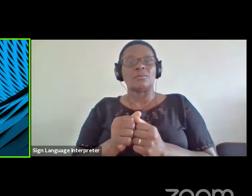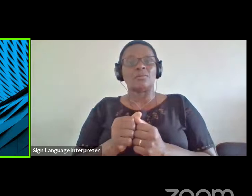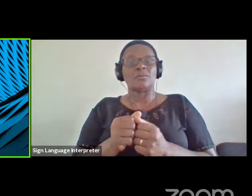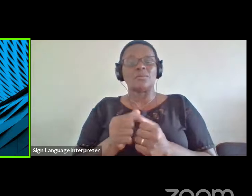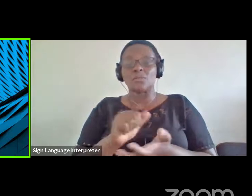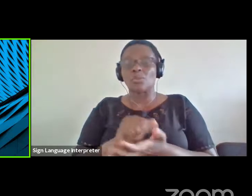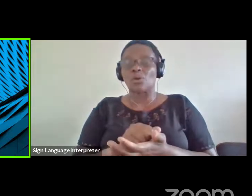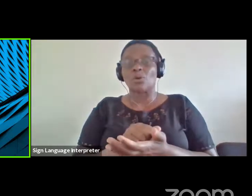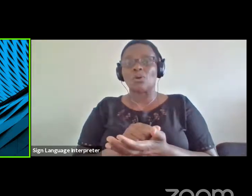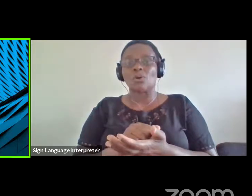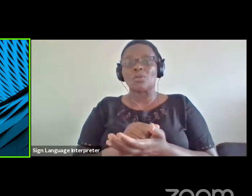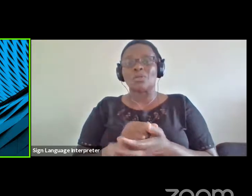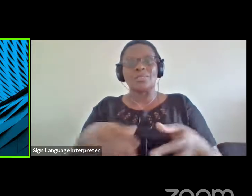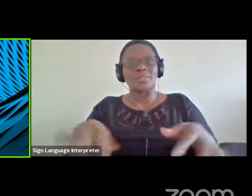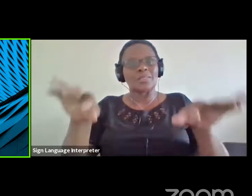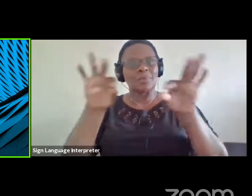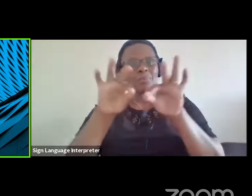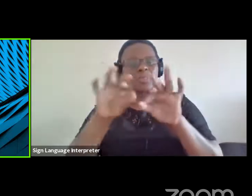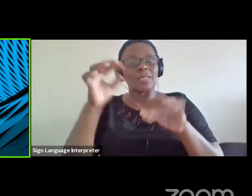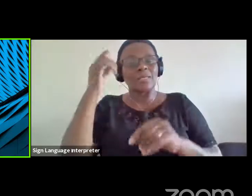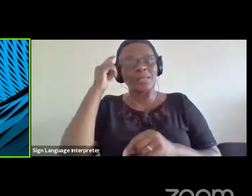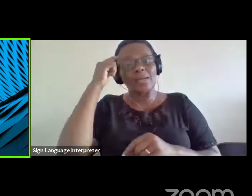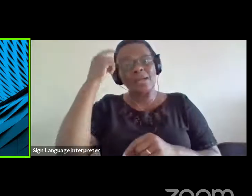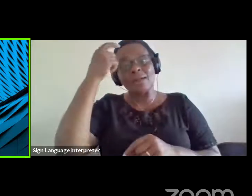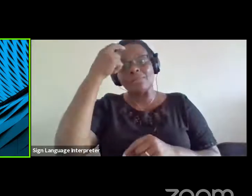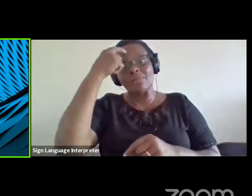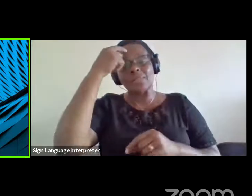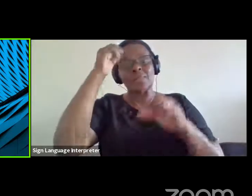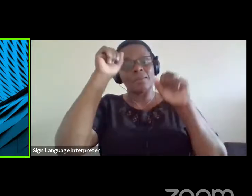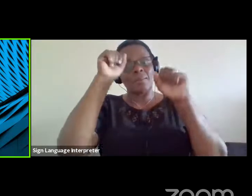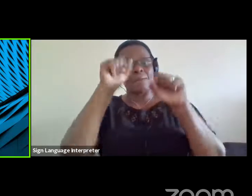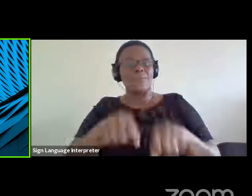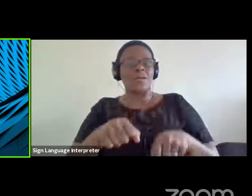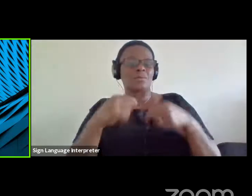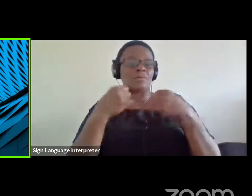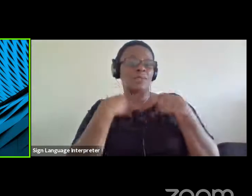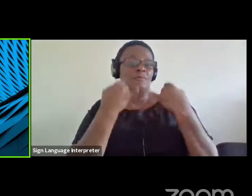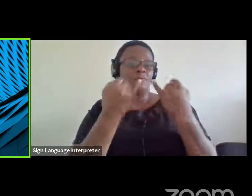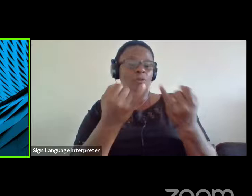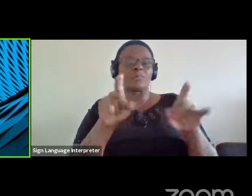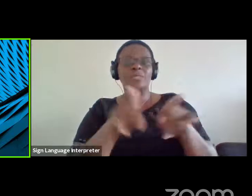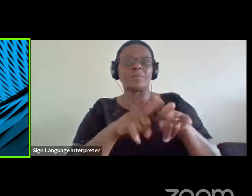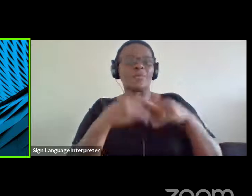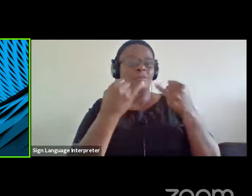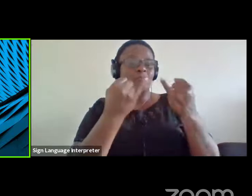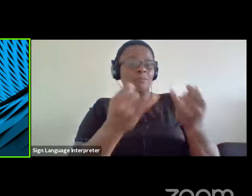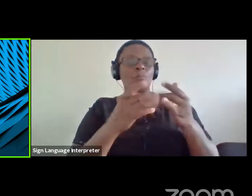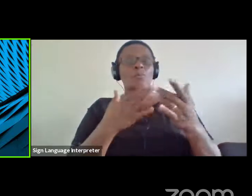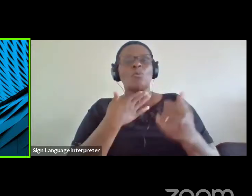so important that governments are held accountable and that we call for peace within cyberspace.